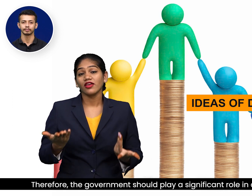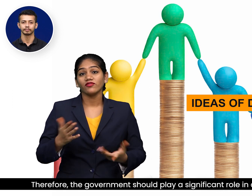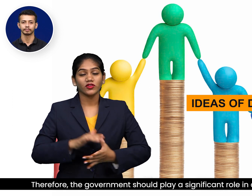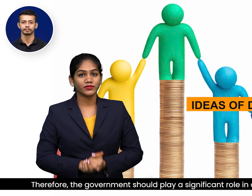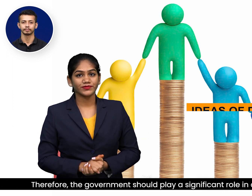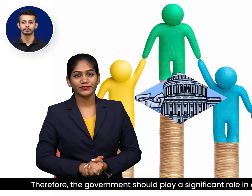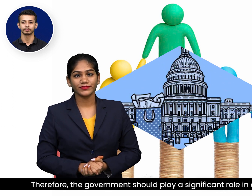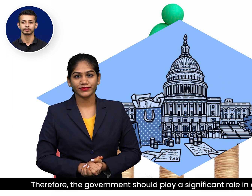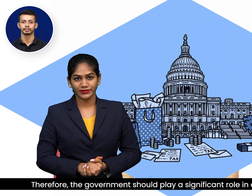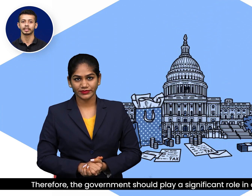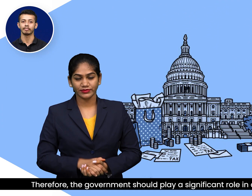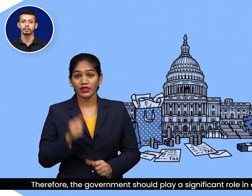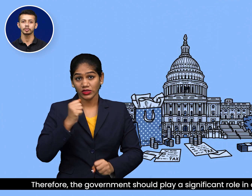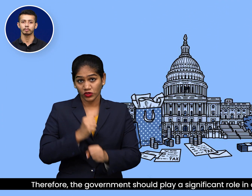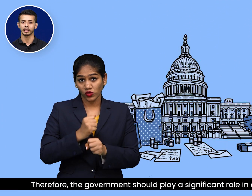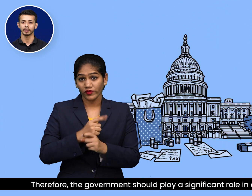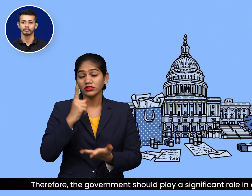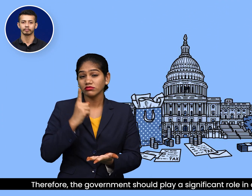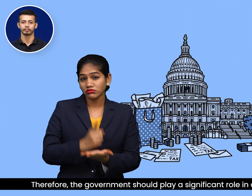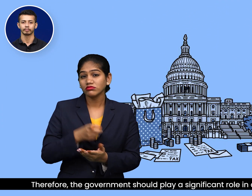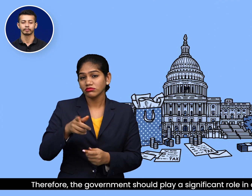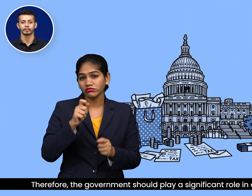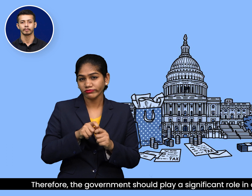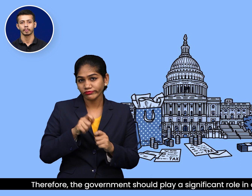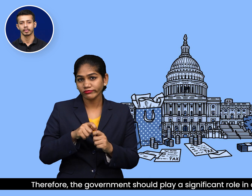Therefore, the government should play